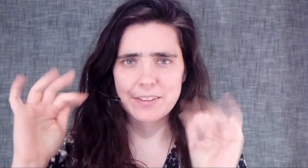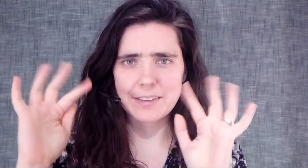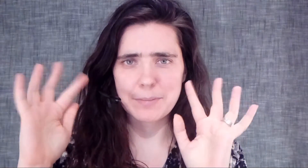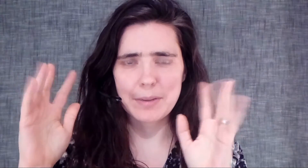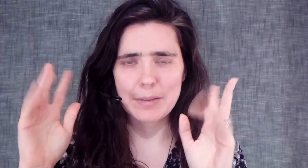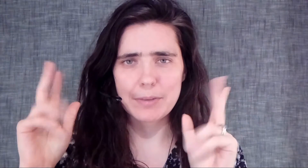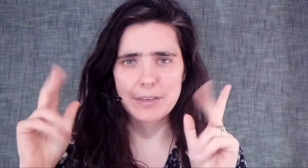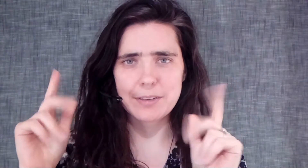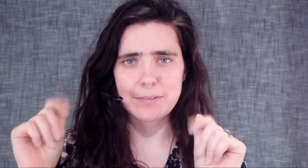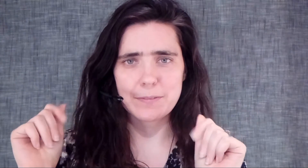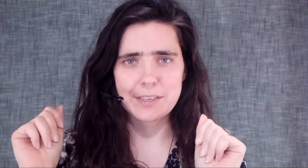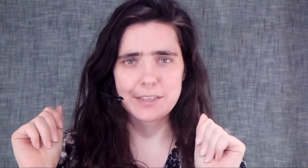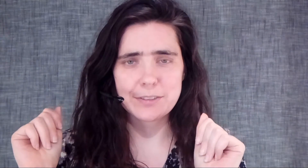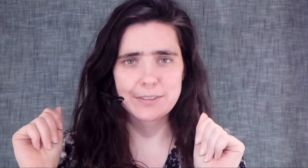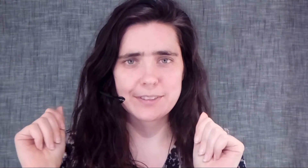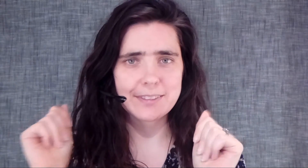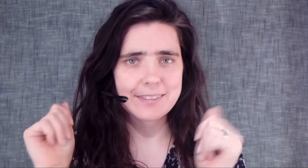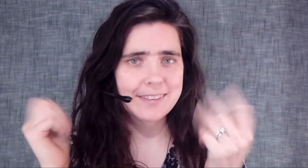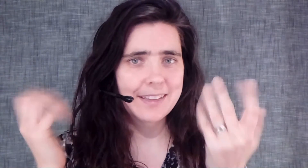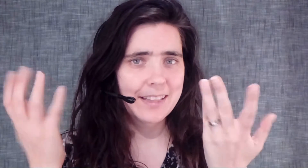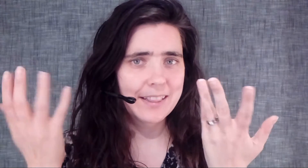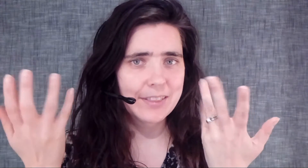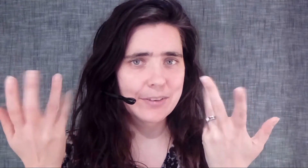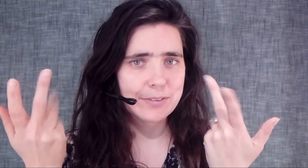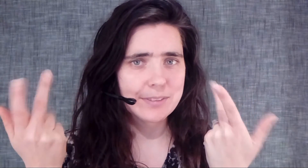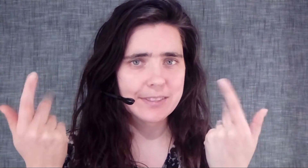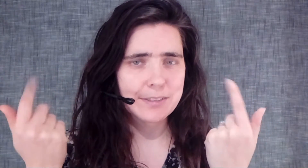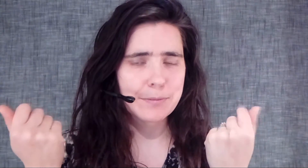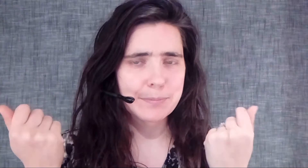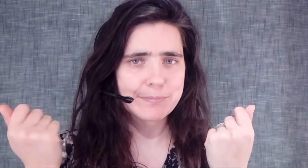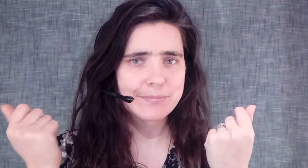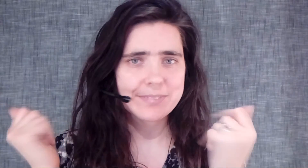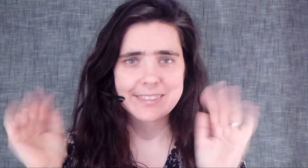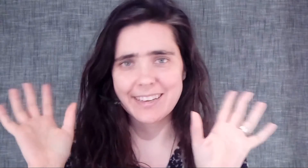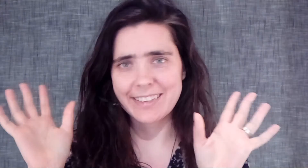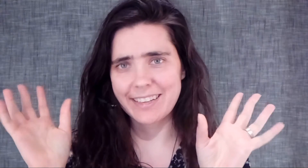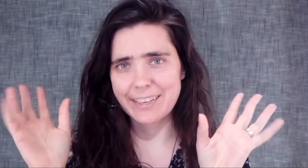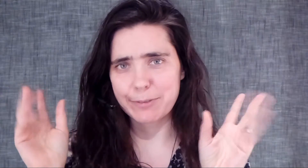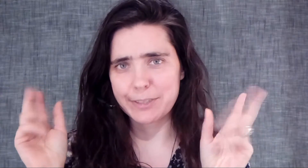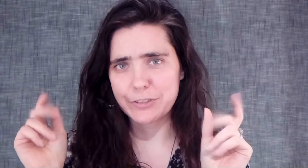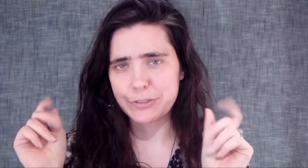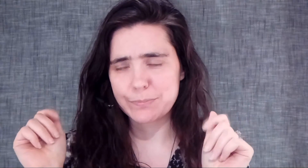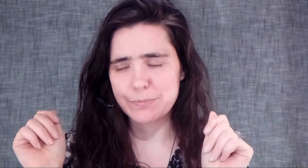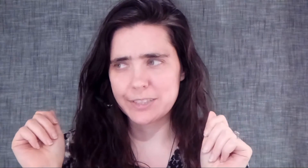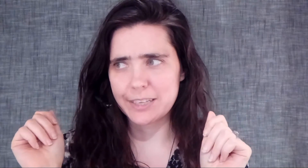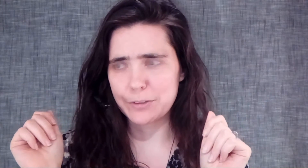that maybe we could learn some sign language together.